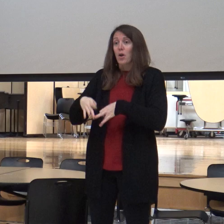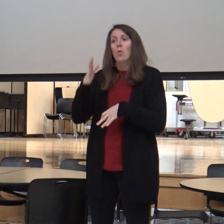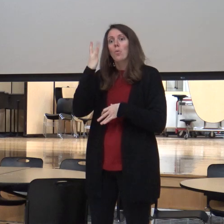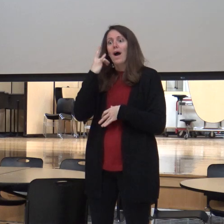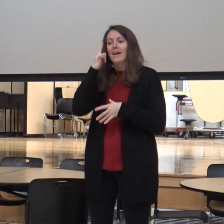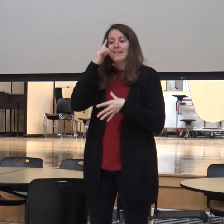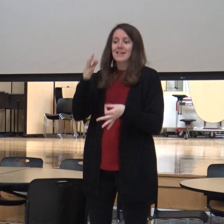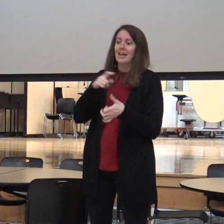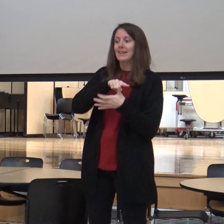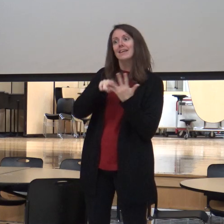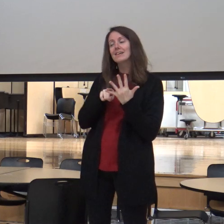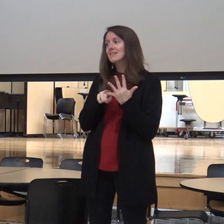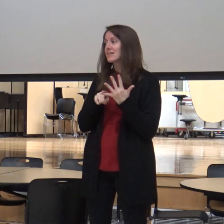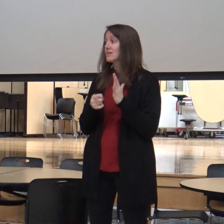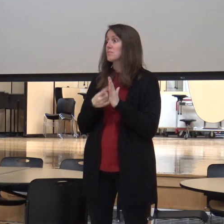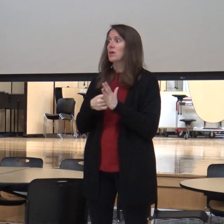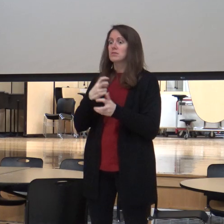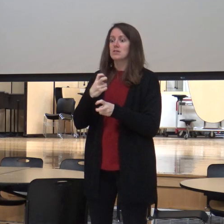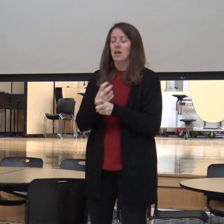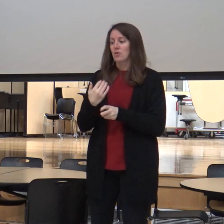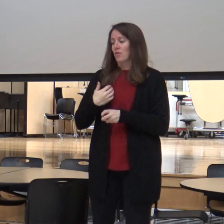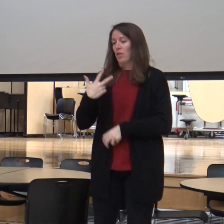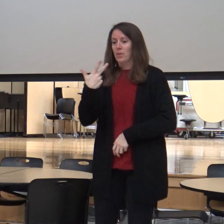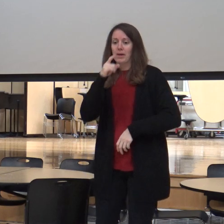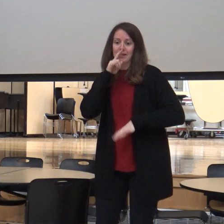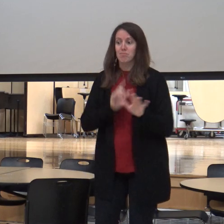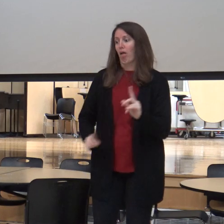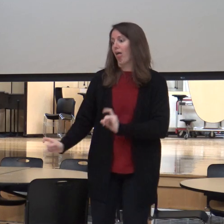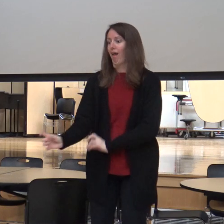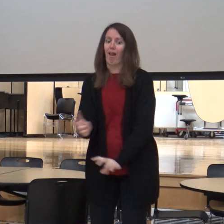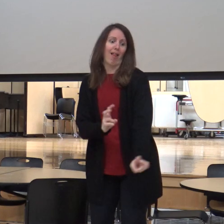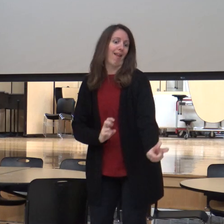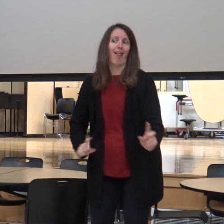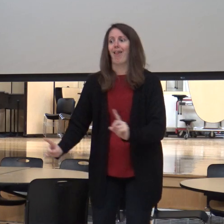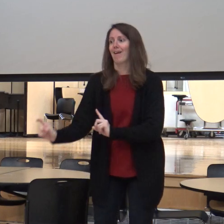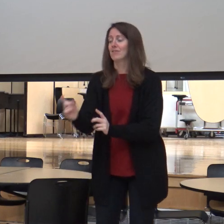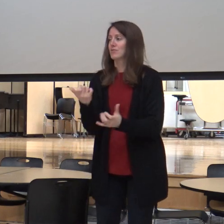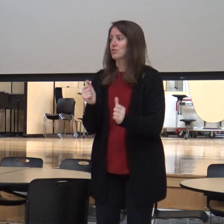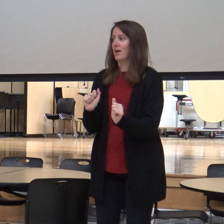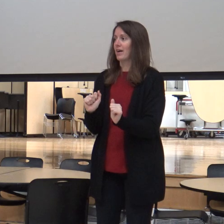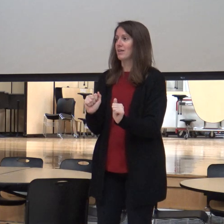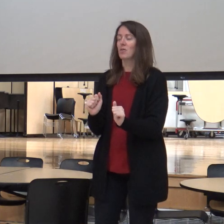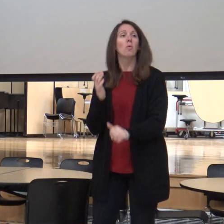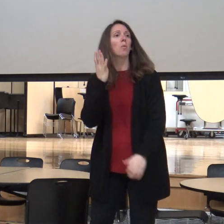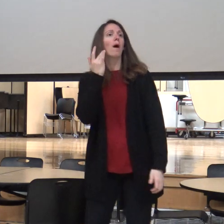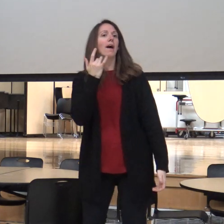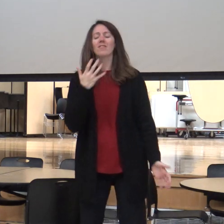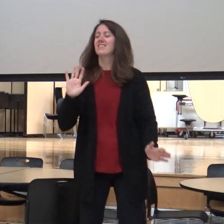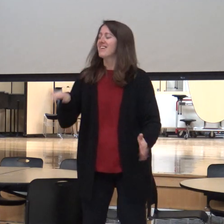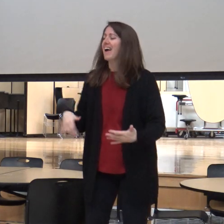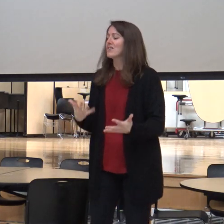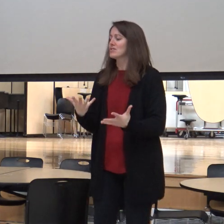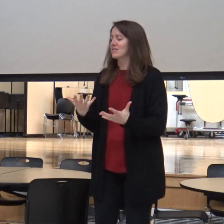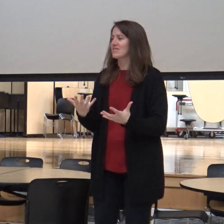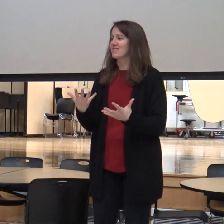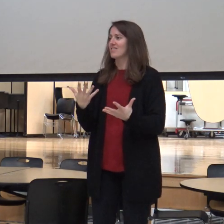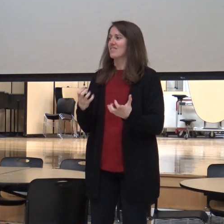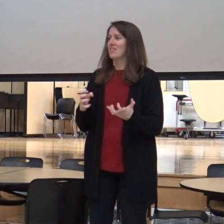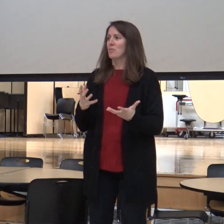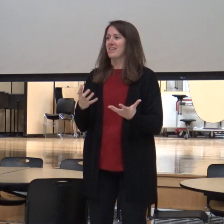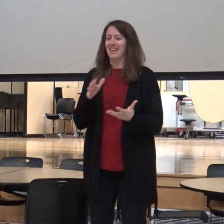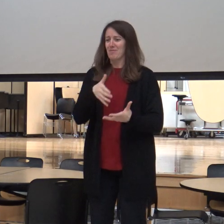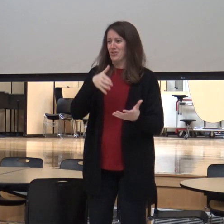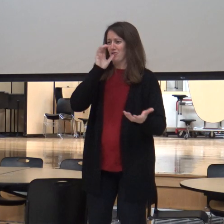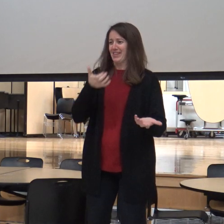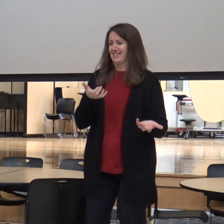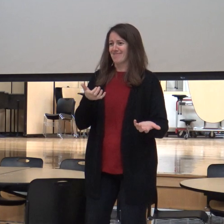And I get it. Sometimes it's tough. You got three little rugrats running around and you're trying, well, I'm just going to say why. I'm just trying to have a little Johnny's not even toilet bowl cleaner. I don't